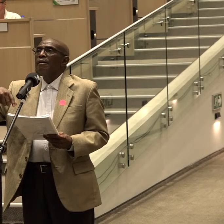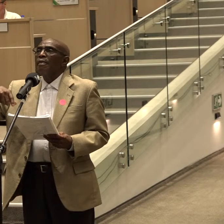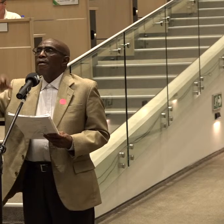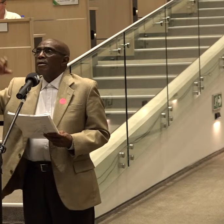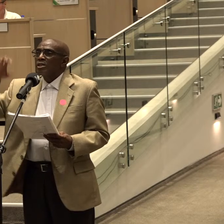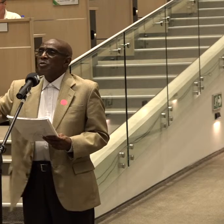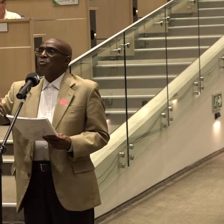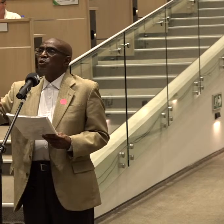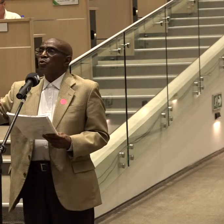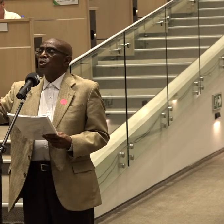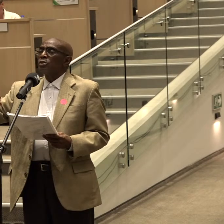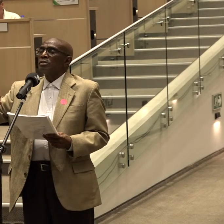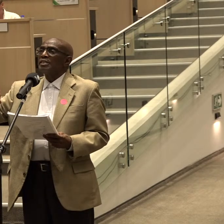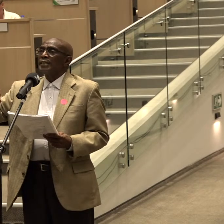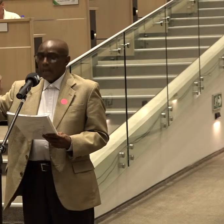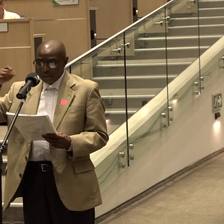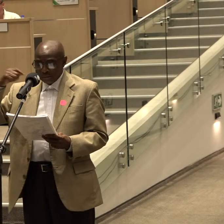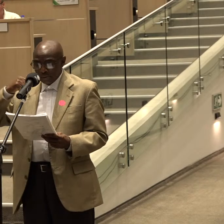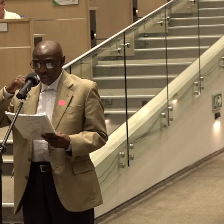that